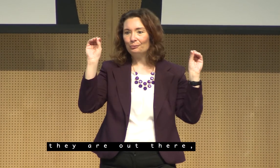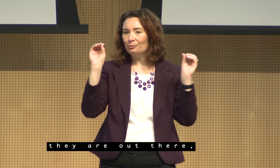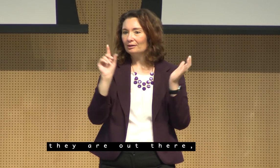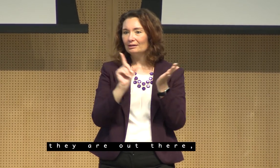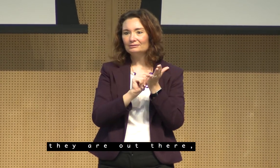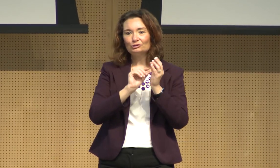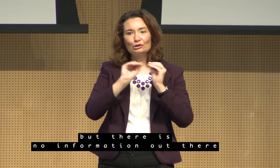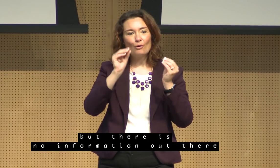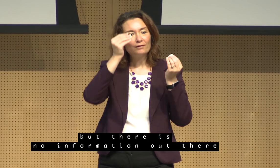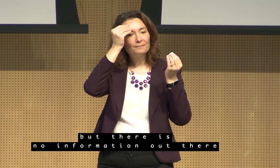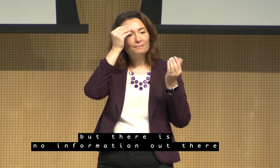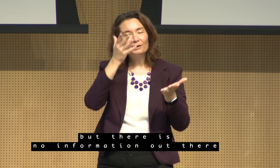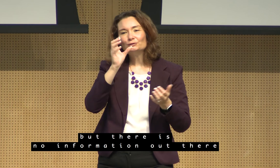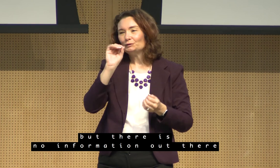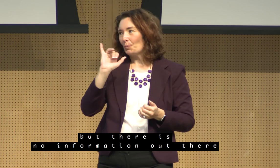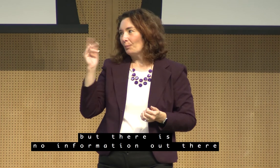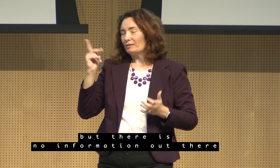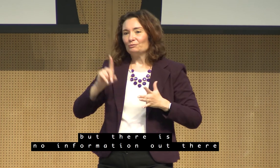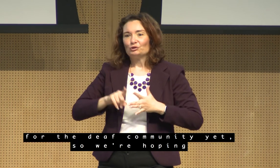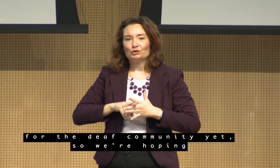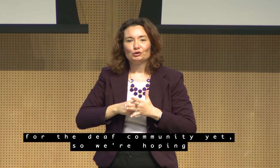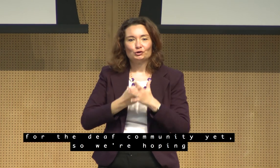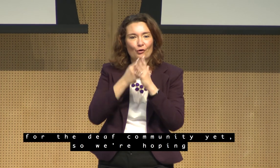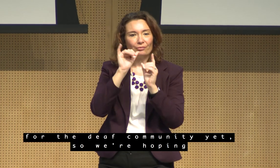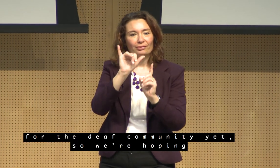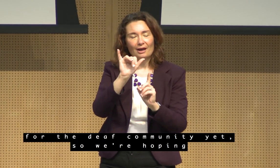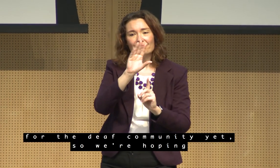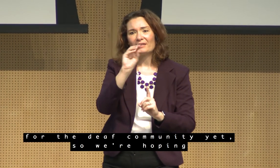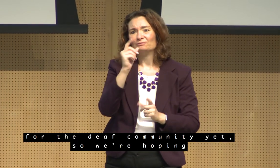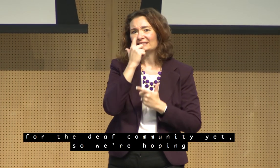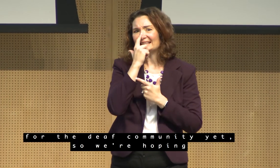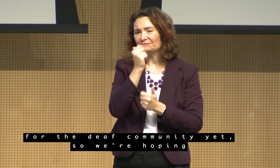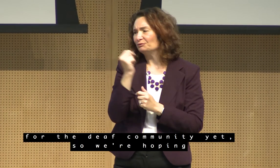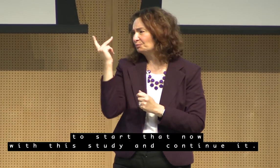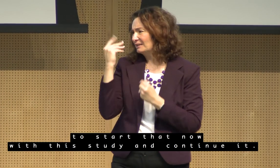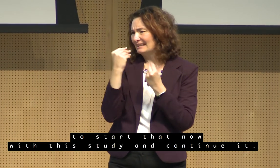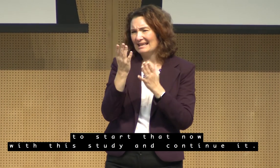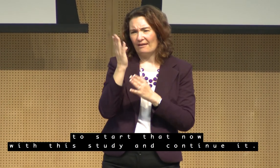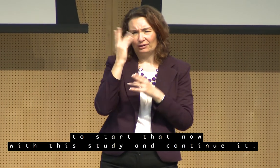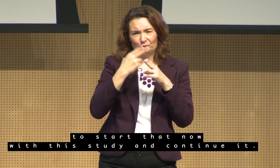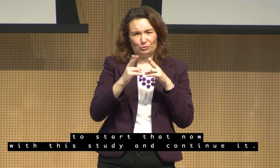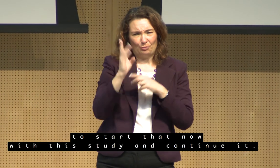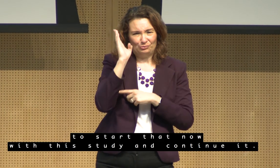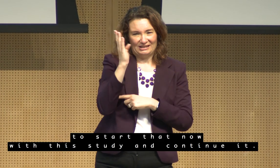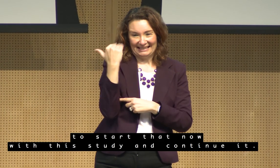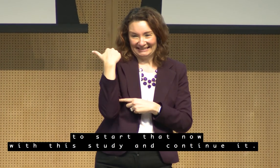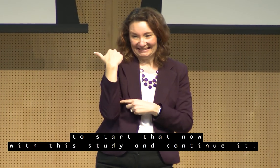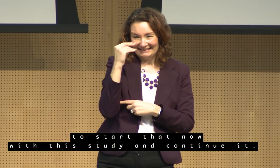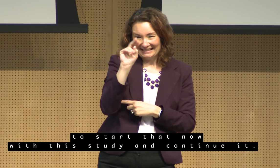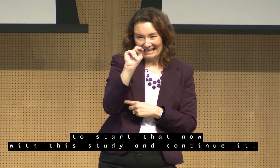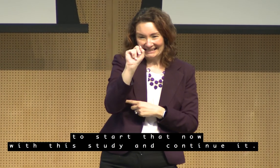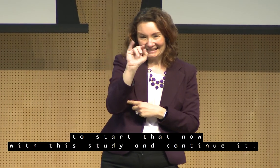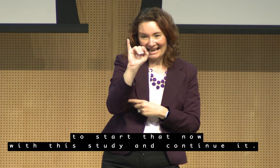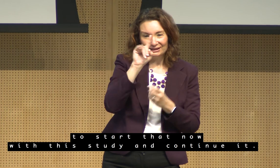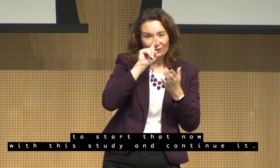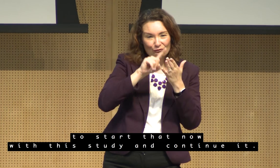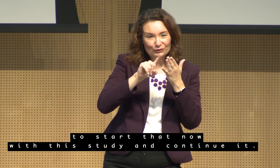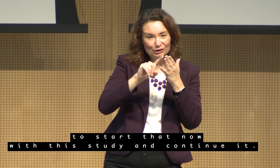out there, but there is no information out there for the deaf community yet. So we're hoping to start that now with this study and continue